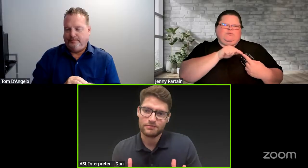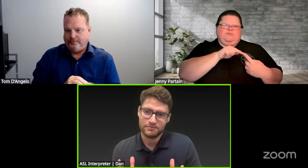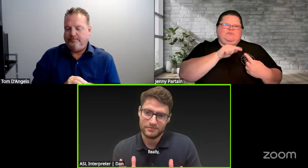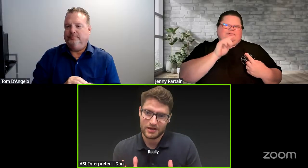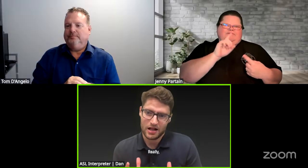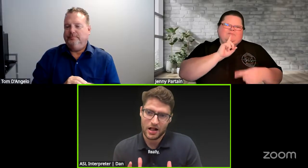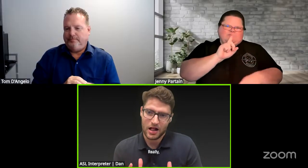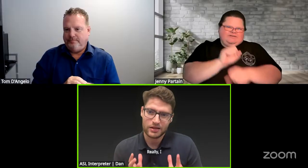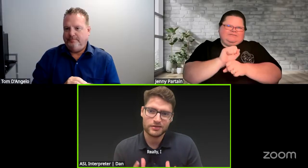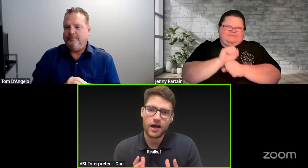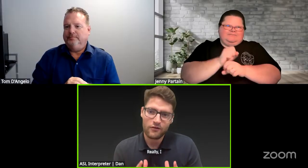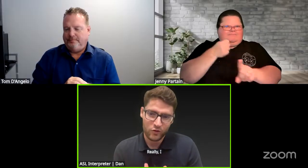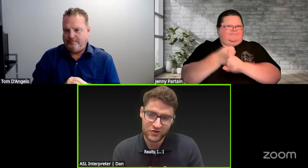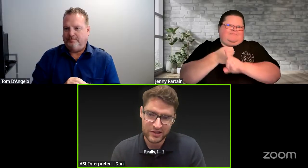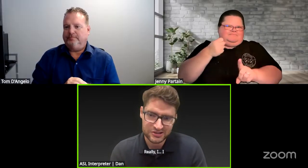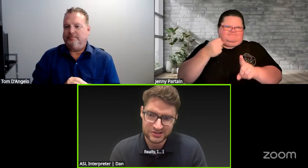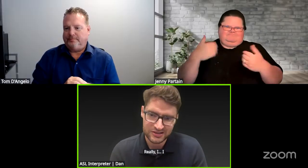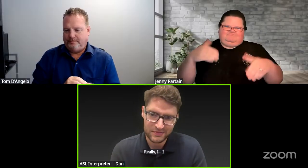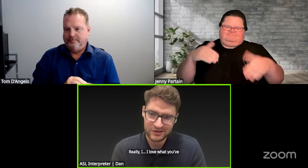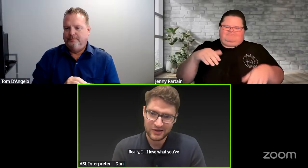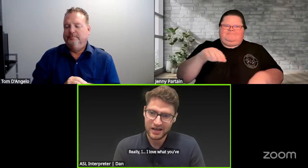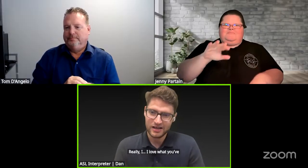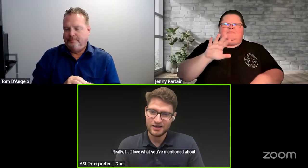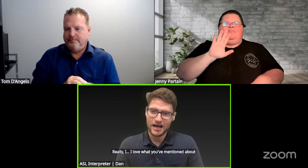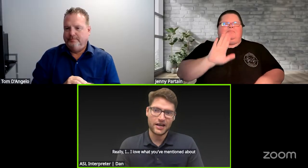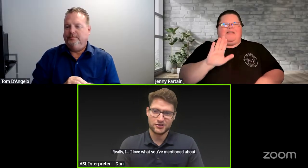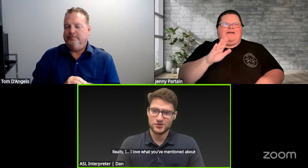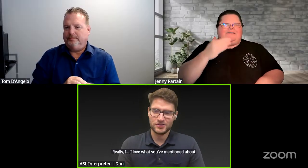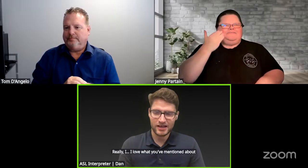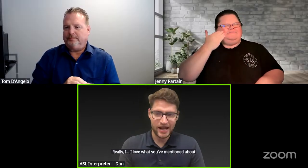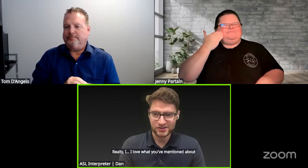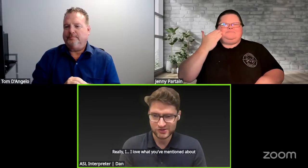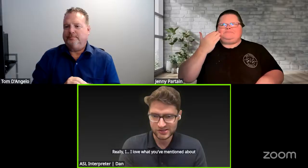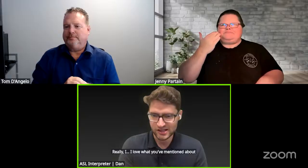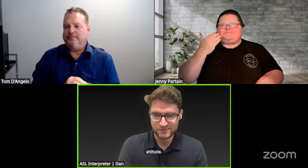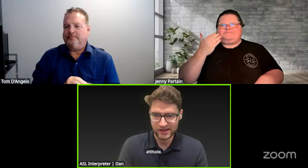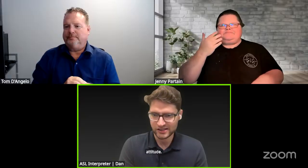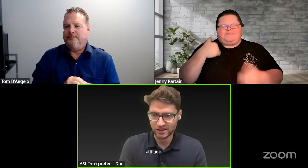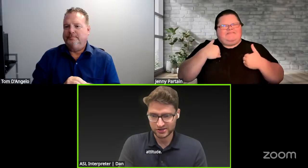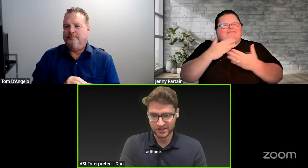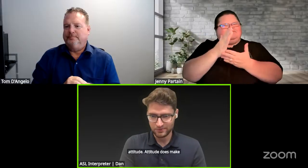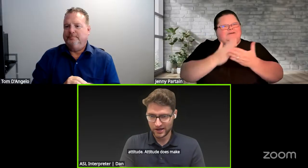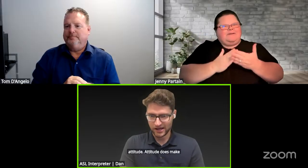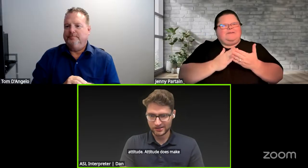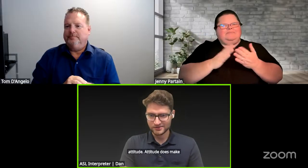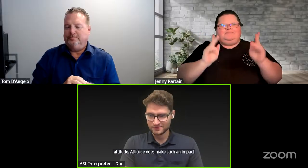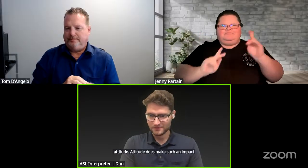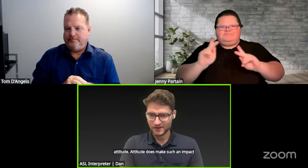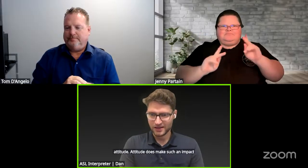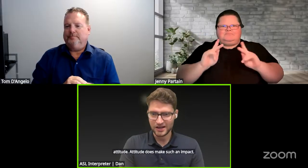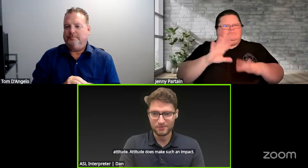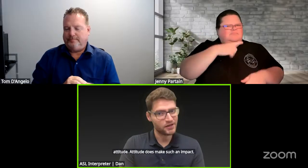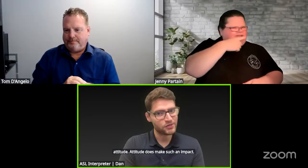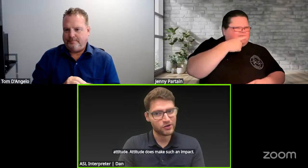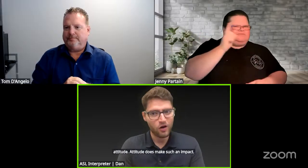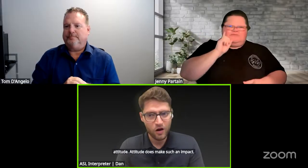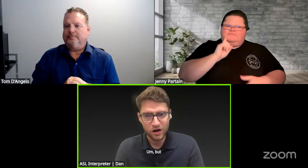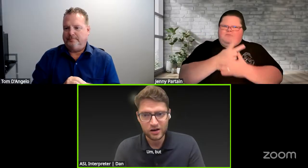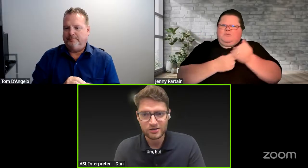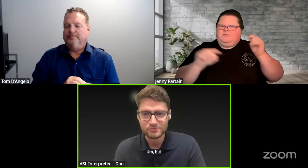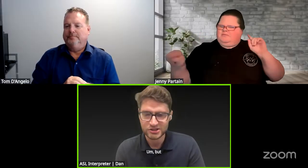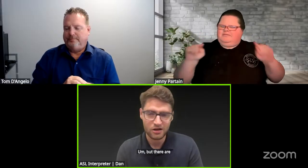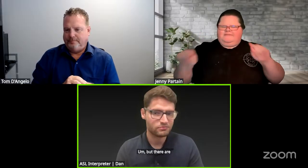really, I love what you've mentioned about attitude. Attitude does make such an impact. But